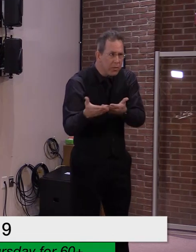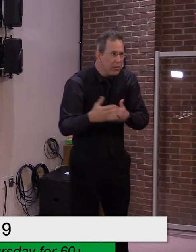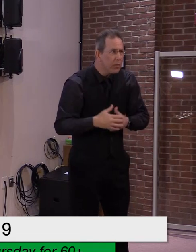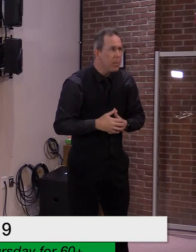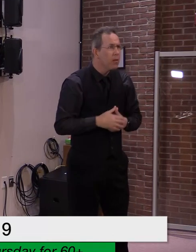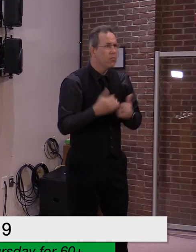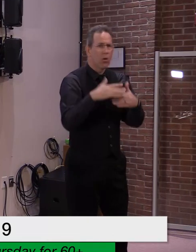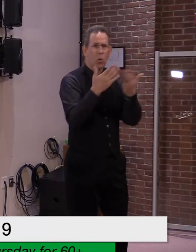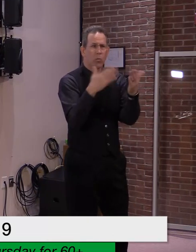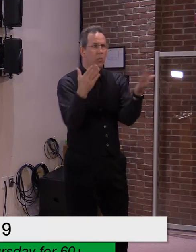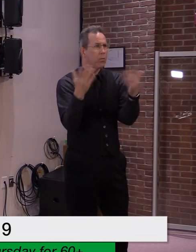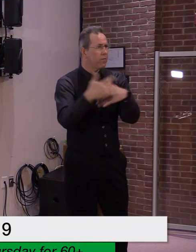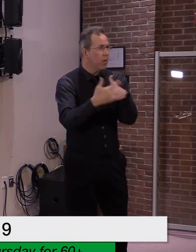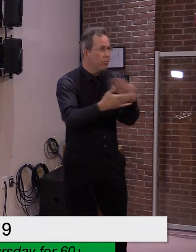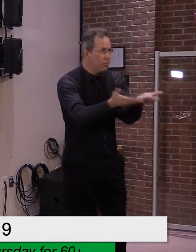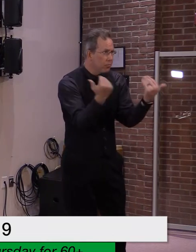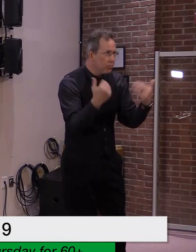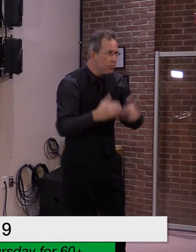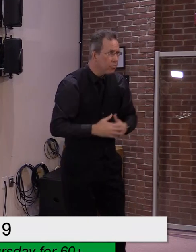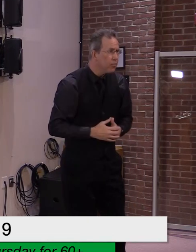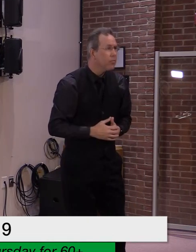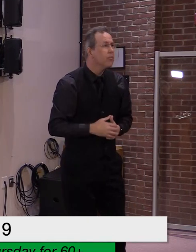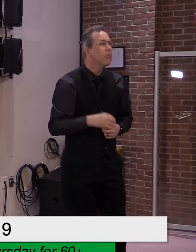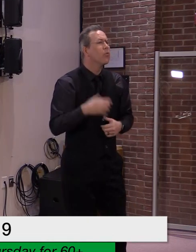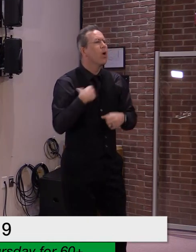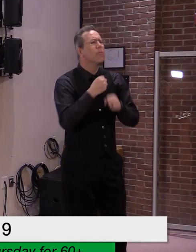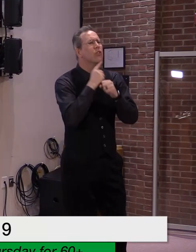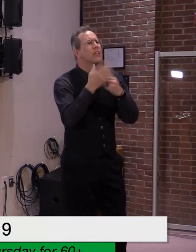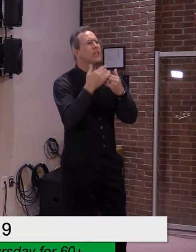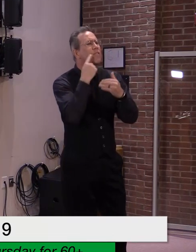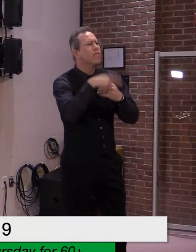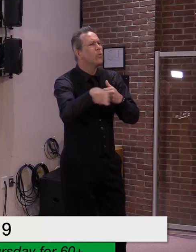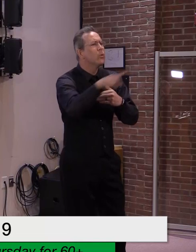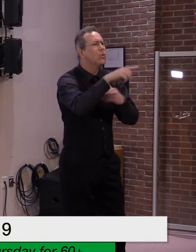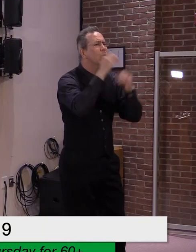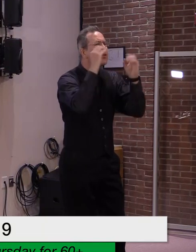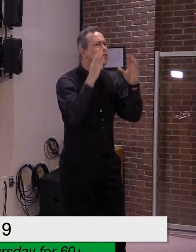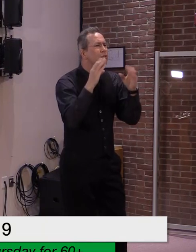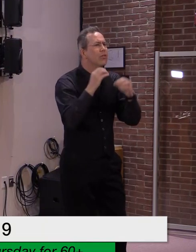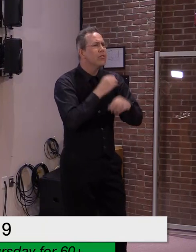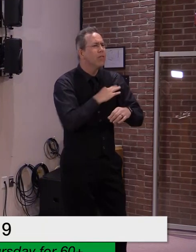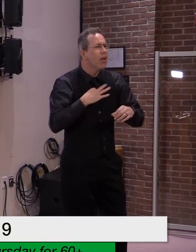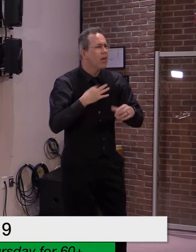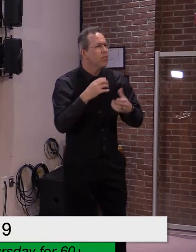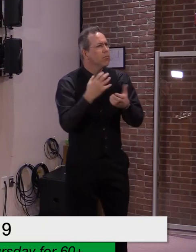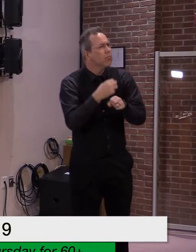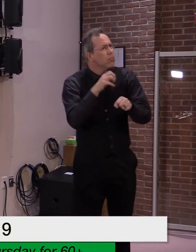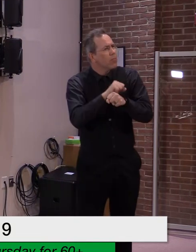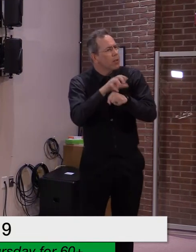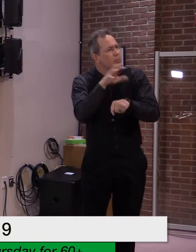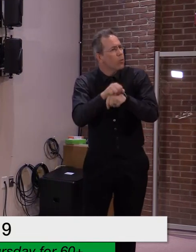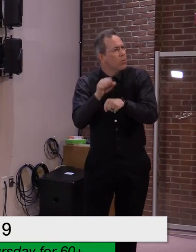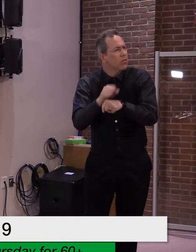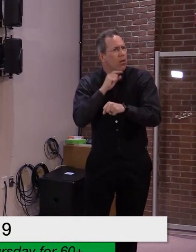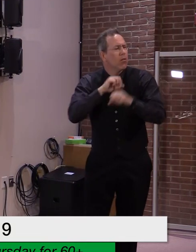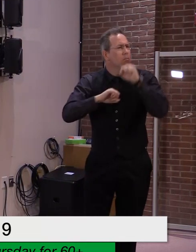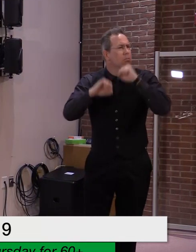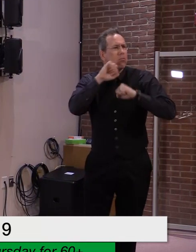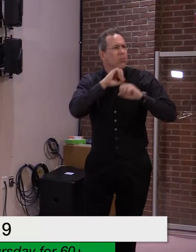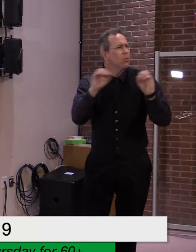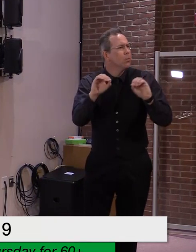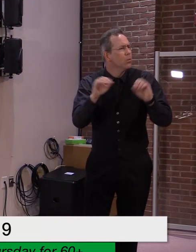make an appointment to get a vaccine. I want to remind everyone that you can make an